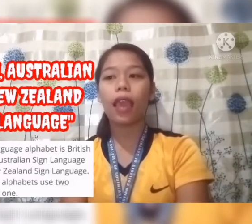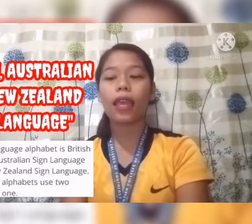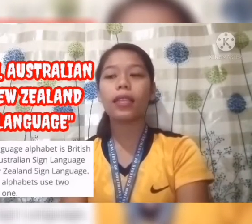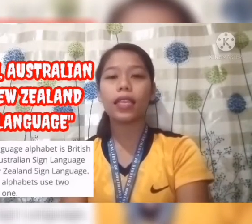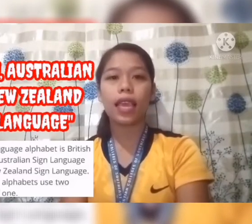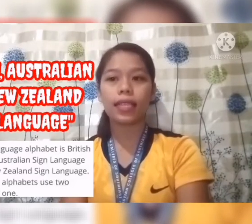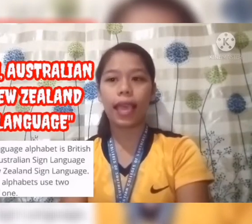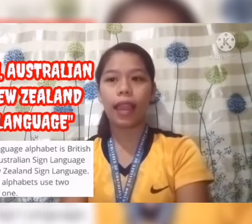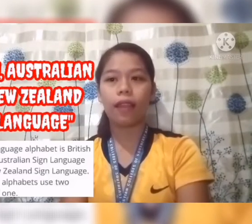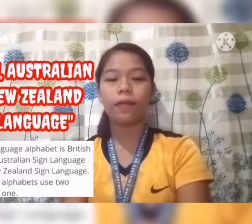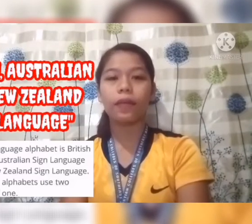BANZSL.